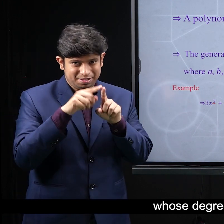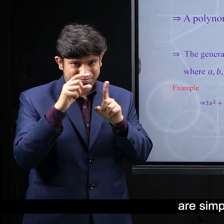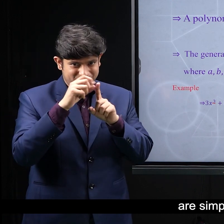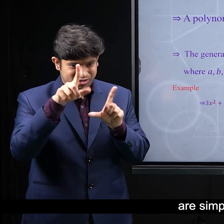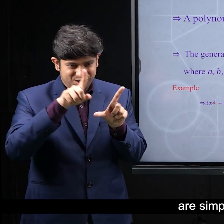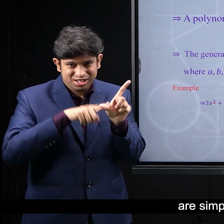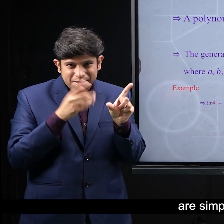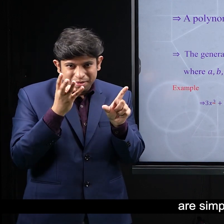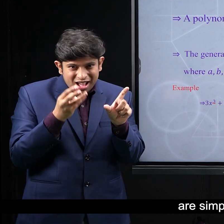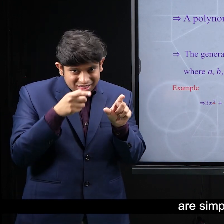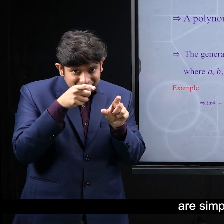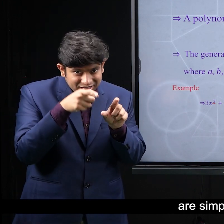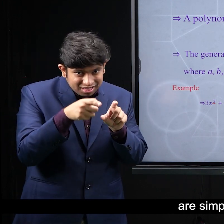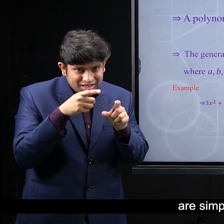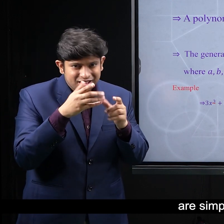which are simply called as polynomials.